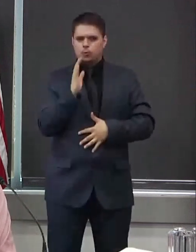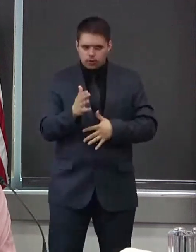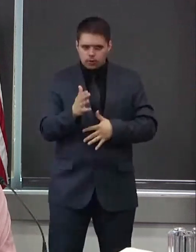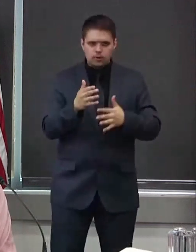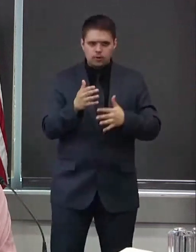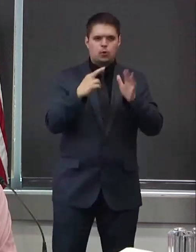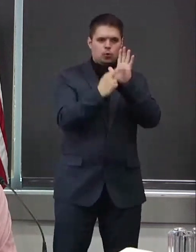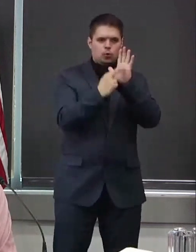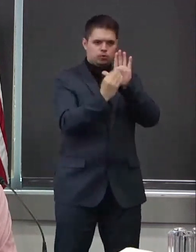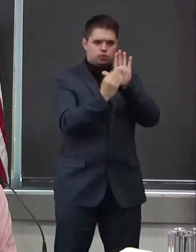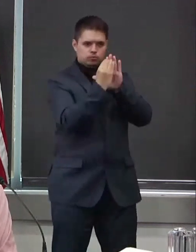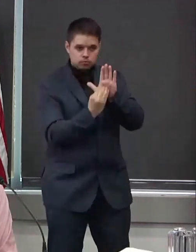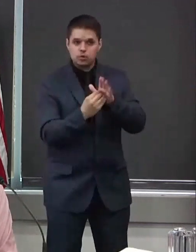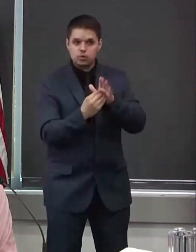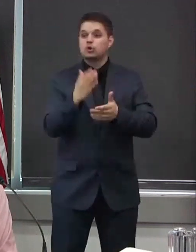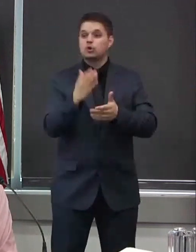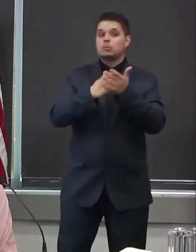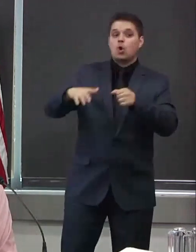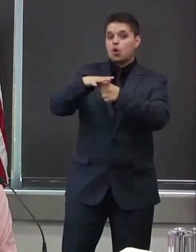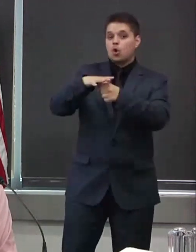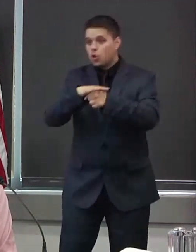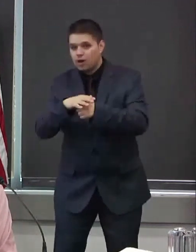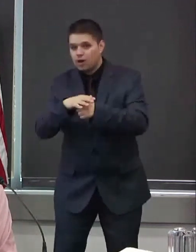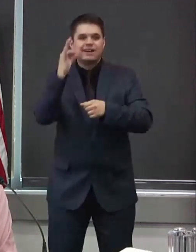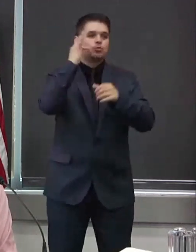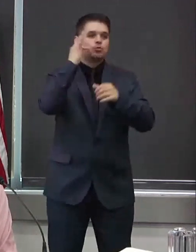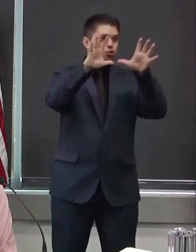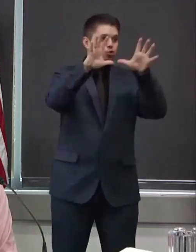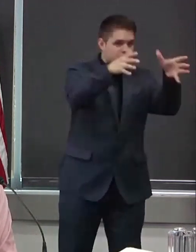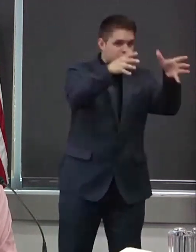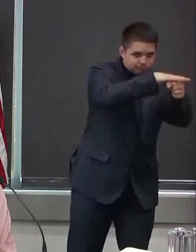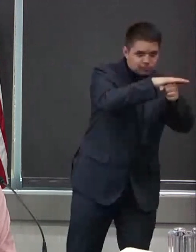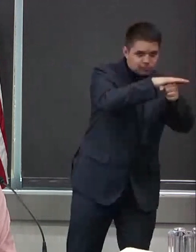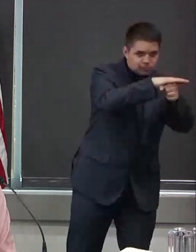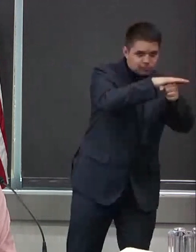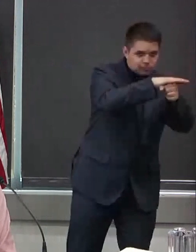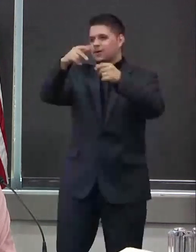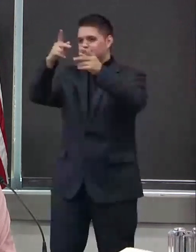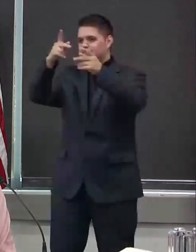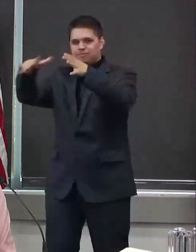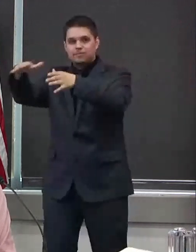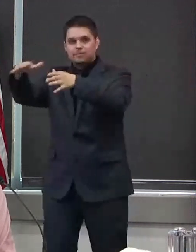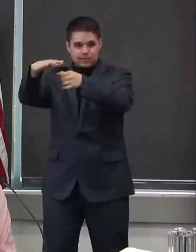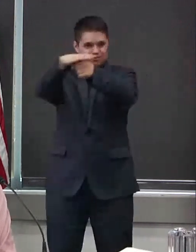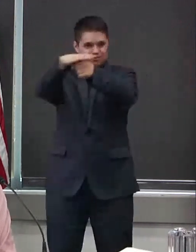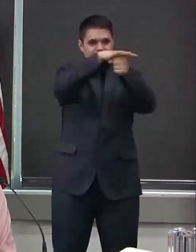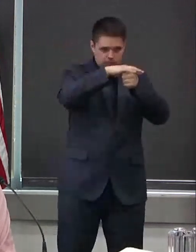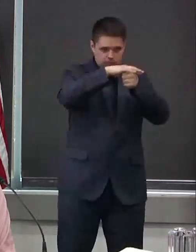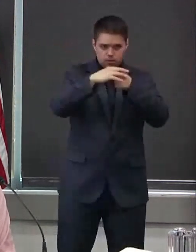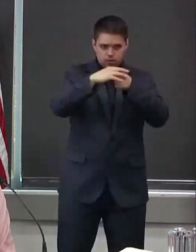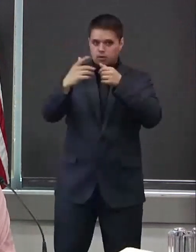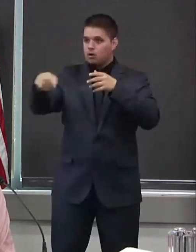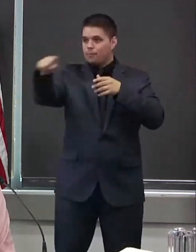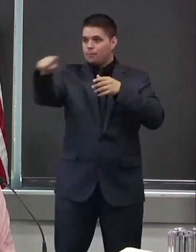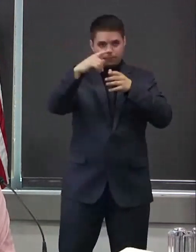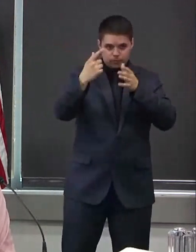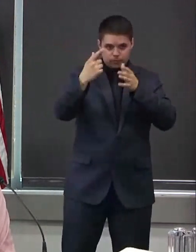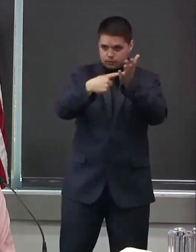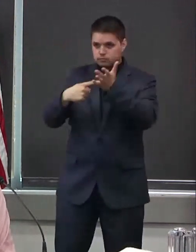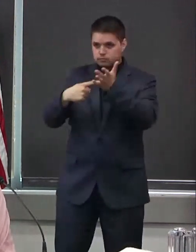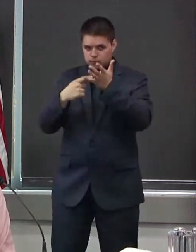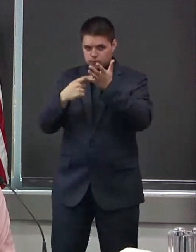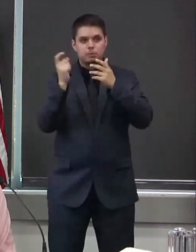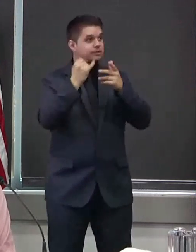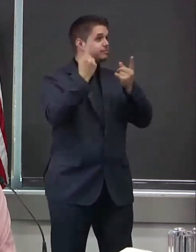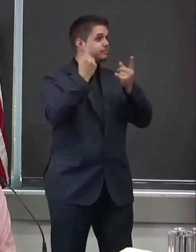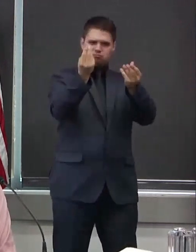with assistance from the state, can follow up timely with cases that are reported to us. 95% of that contact we